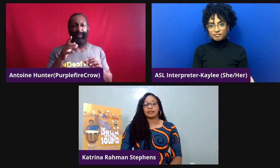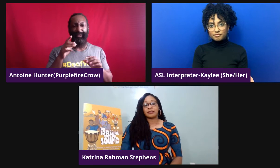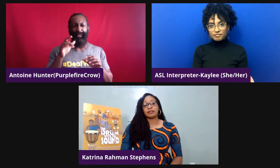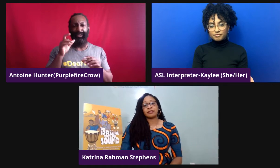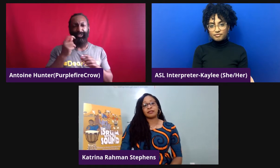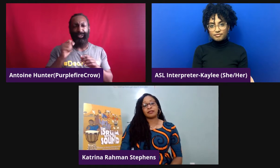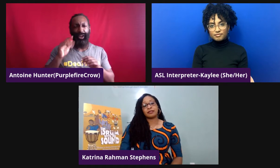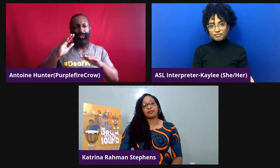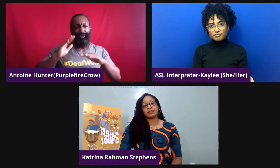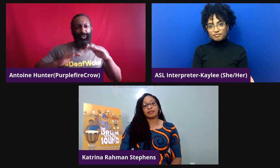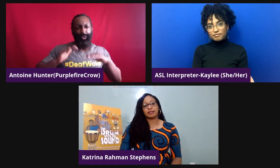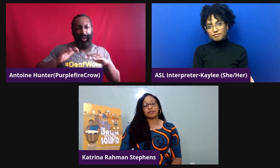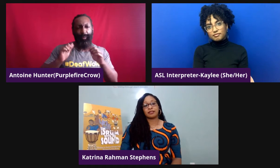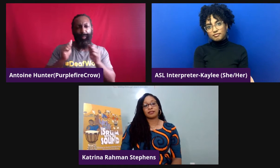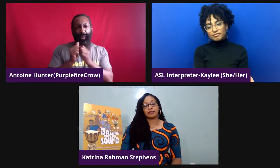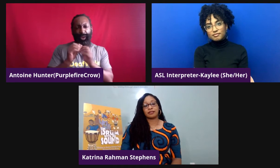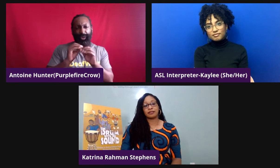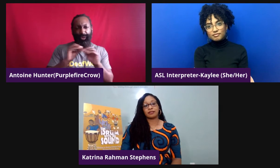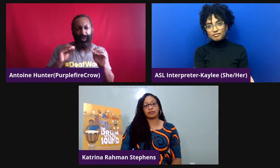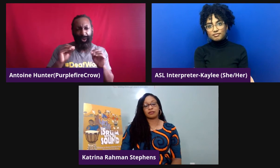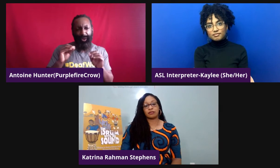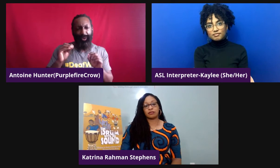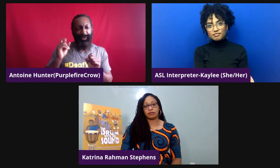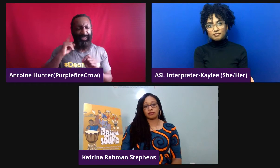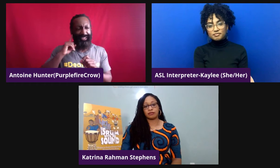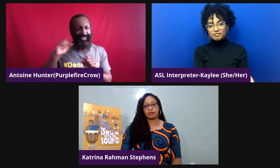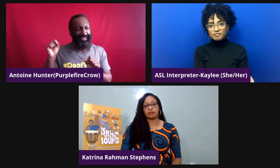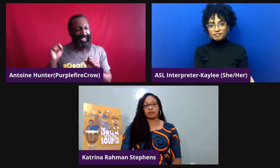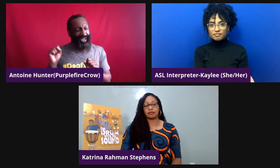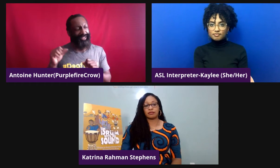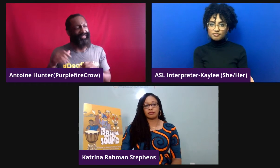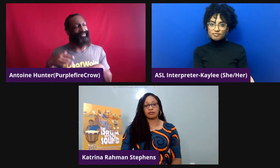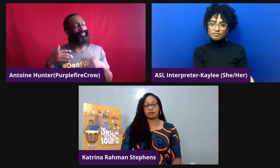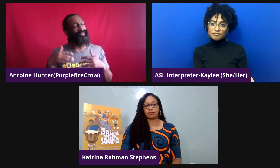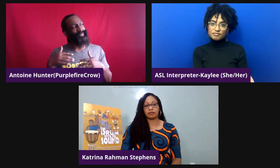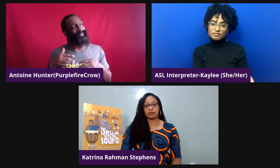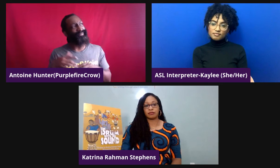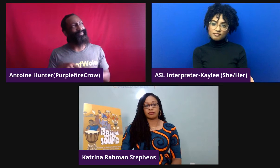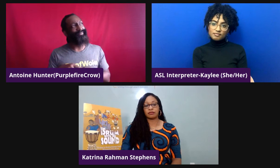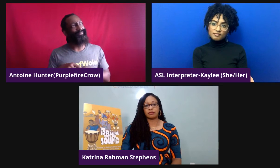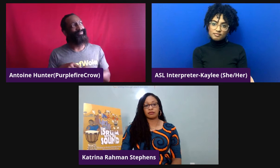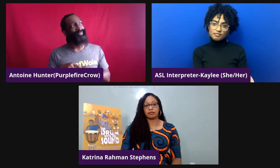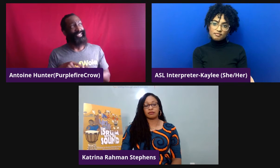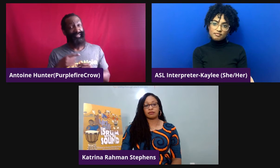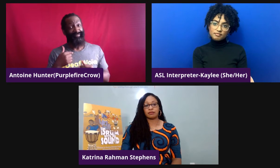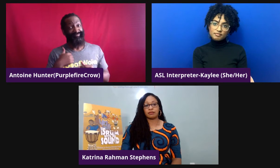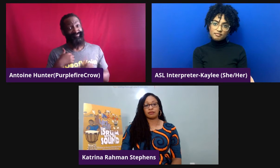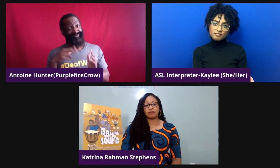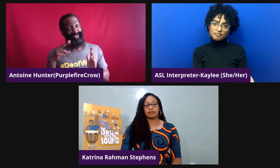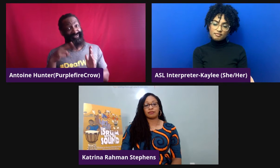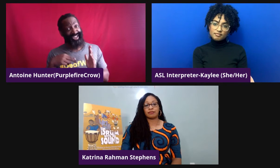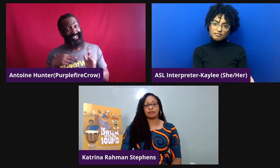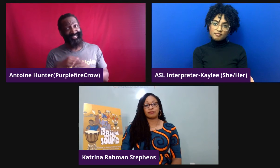So, something's really cool. The drummer with no sound.